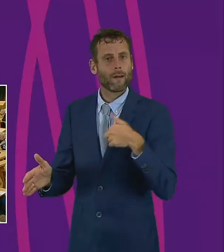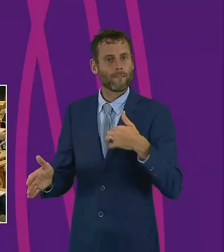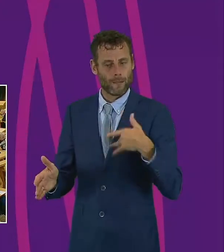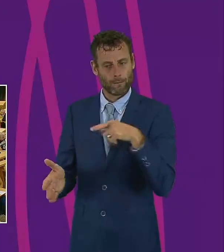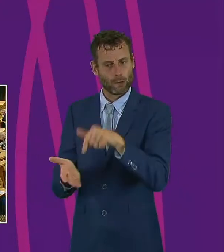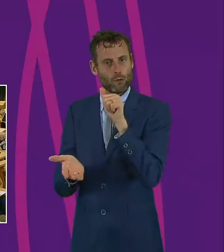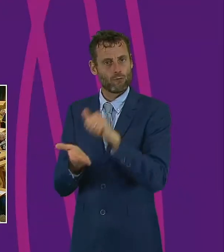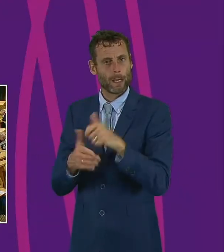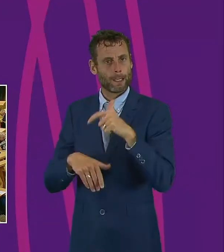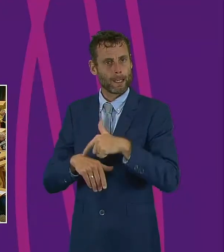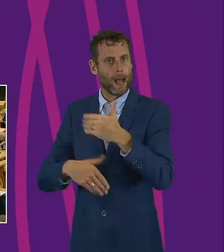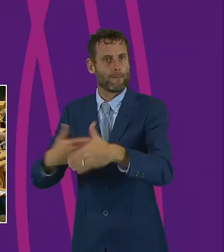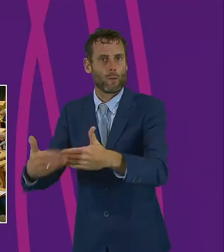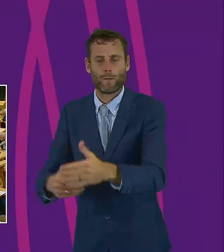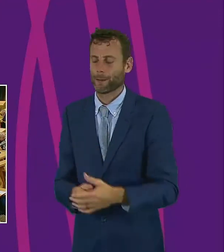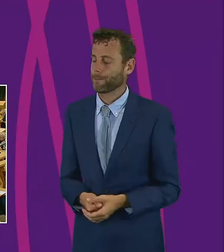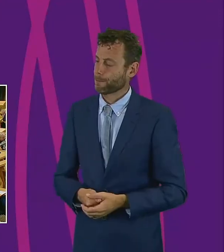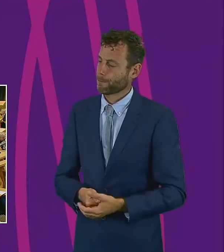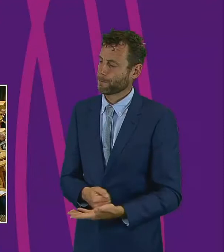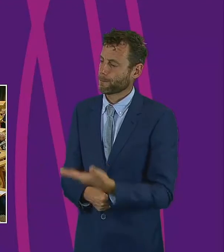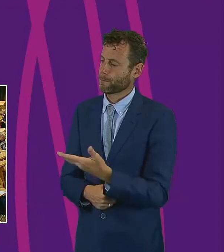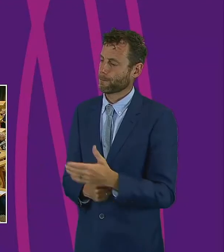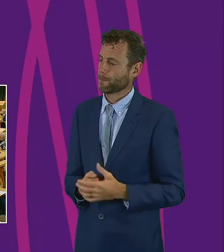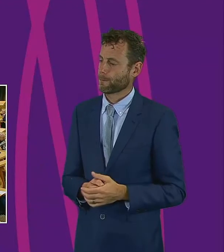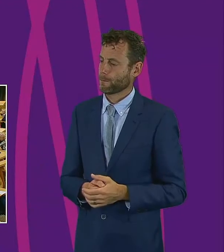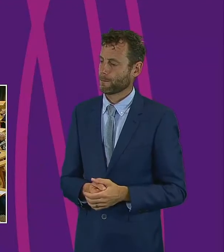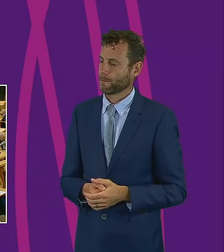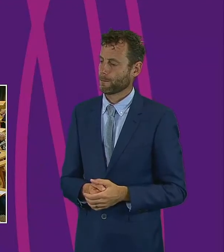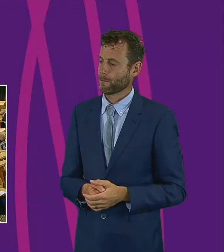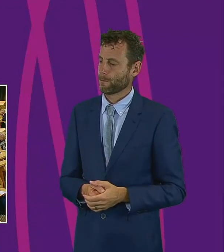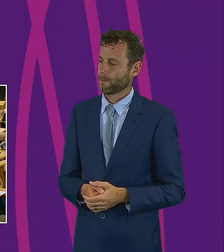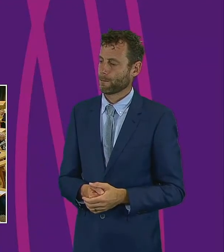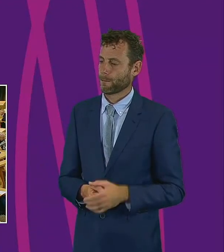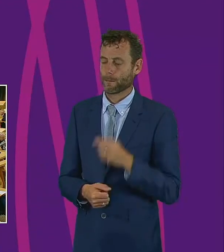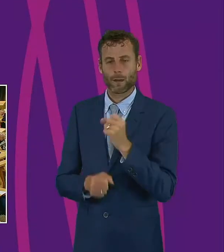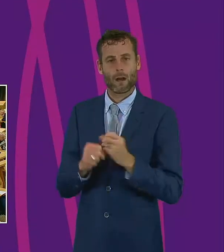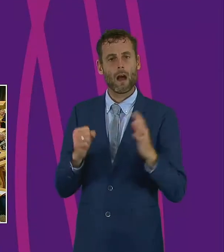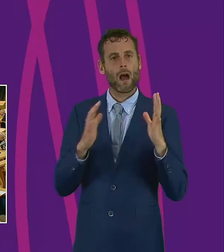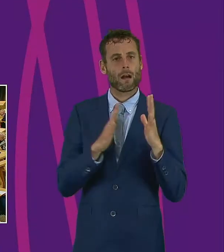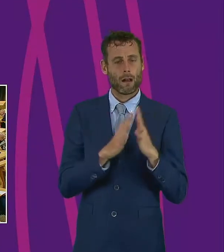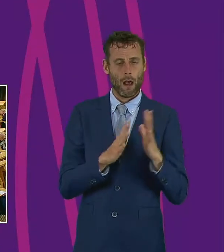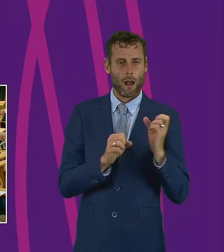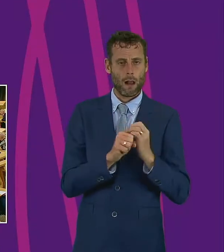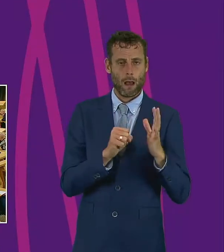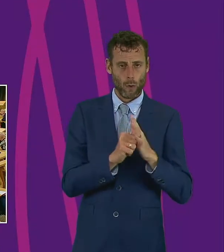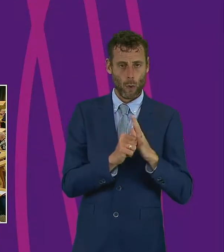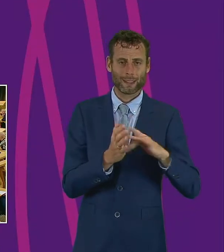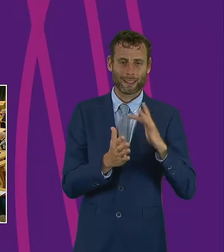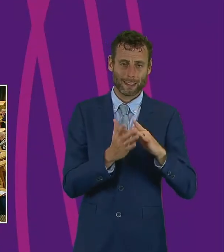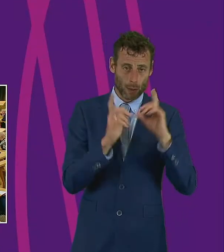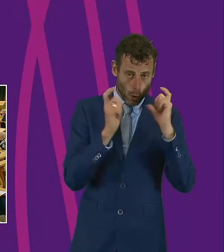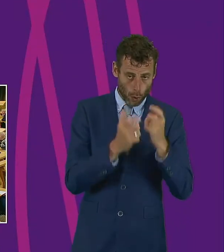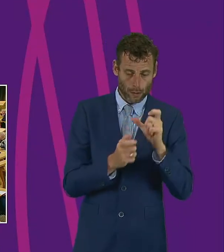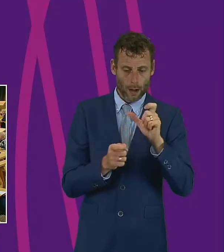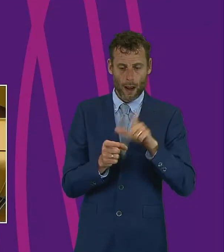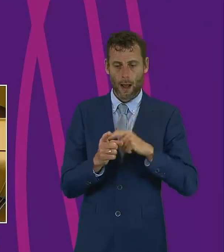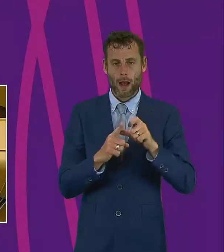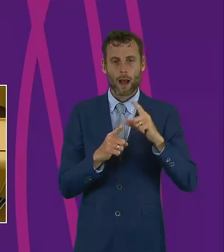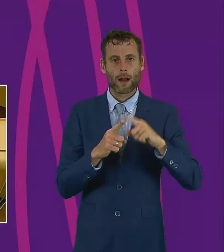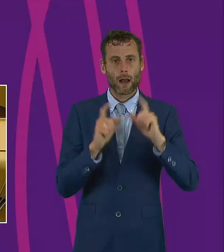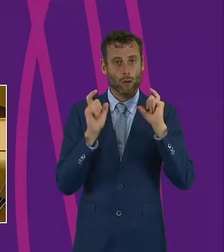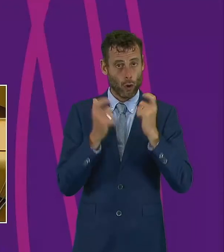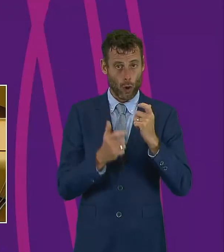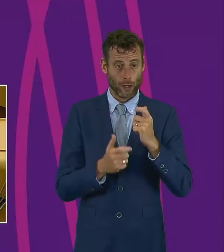Gibson. This week, 42 job losses between Glasgow City College and Clyde College were announced due to a drop